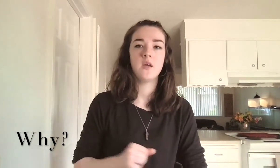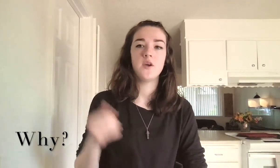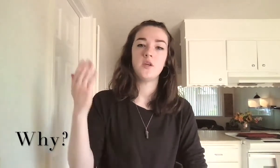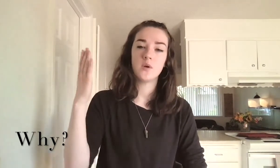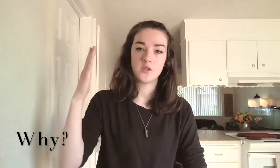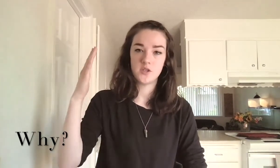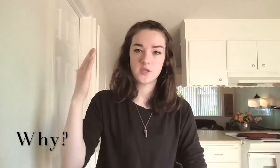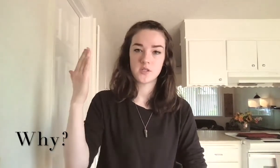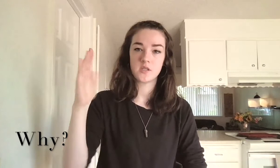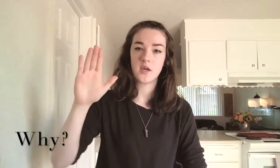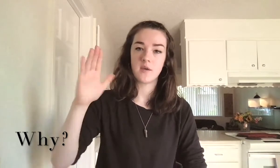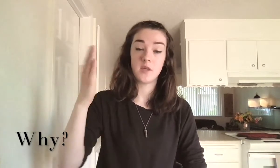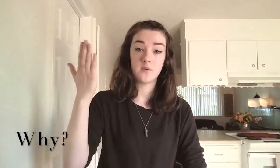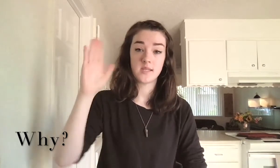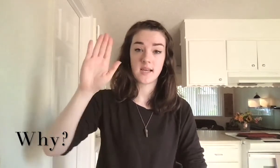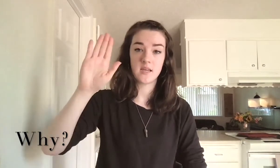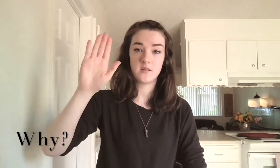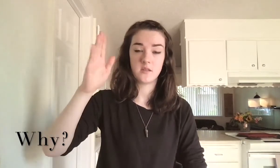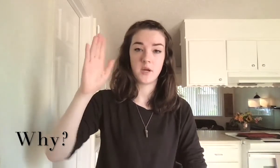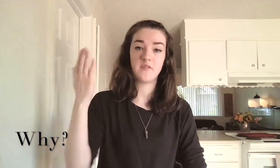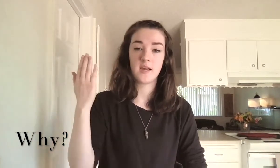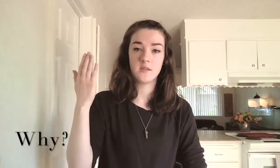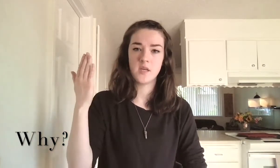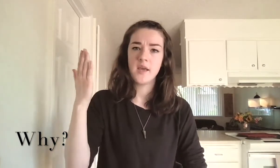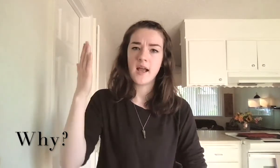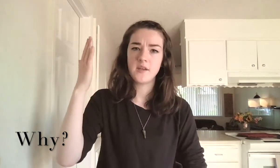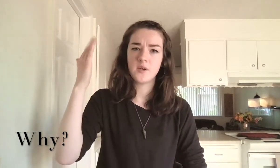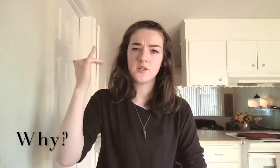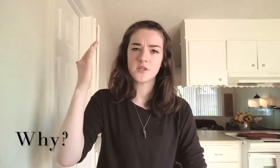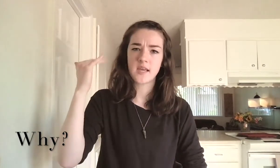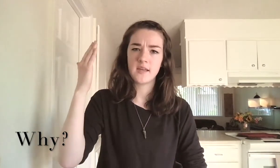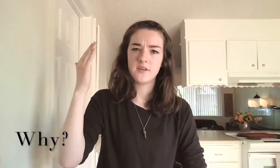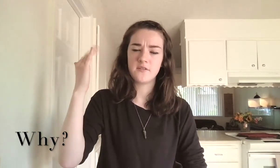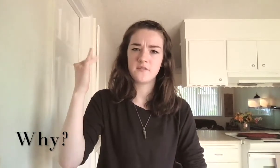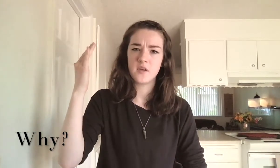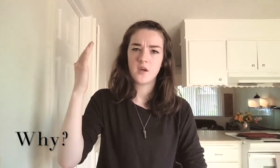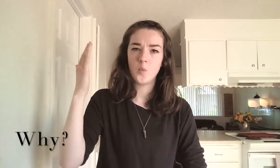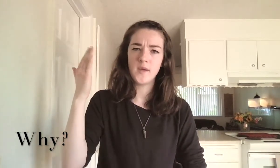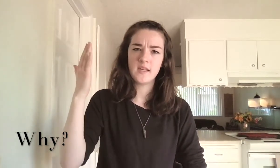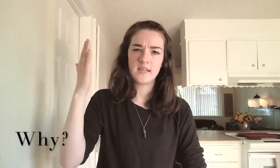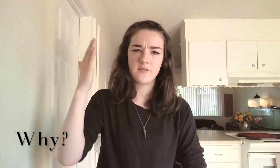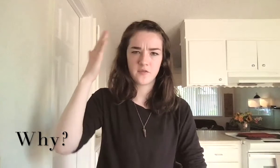You could just use this hand, the palm of your hand, and you can just kind of wiggle it in front